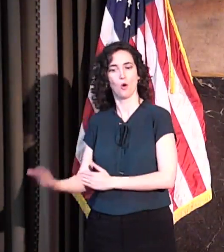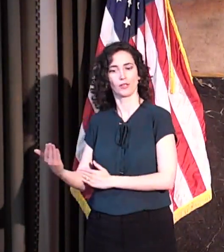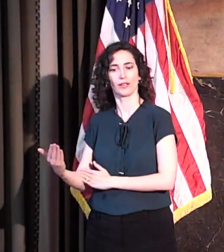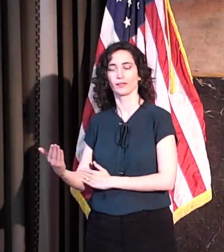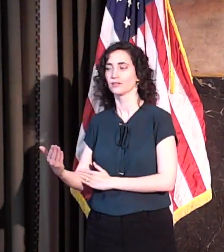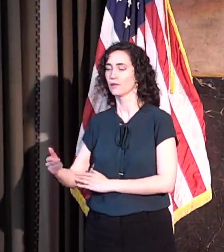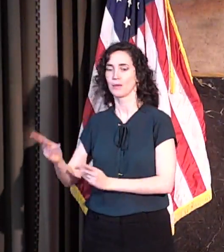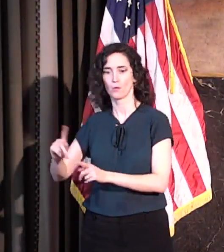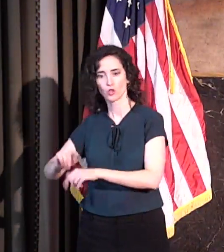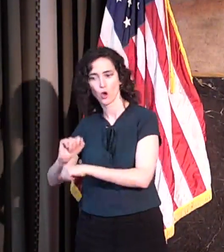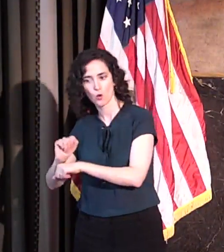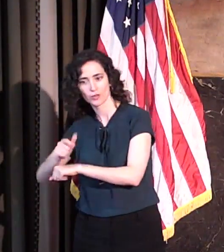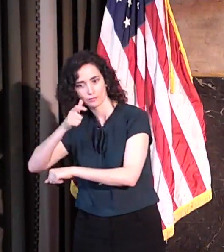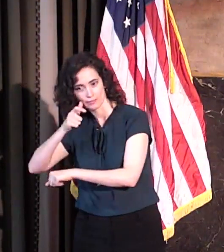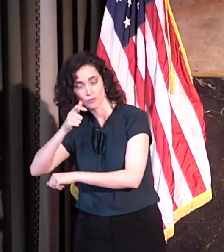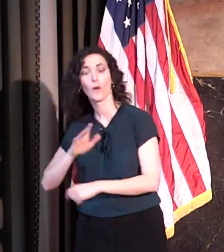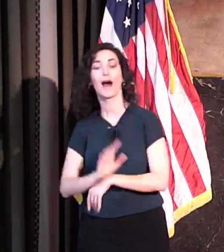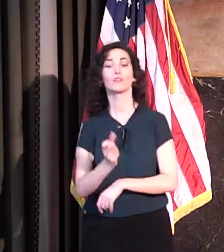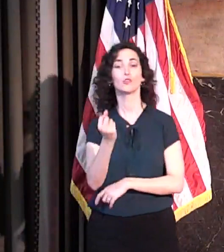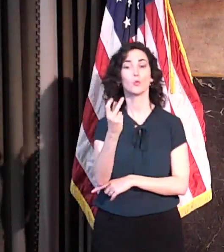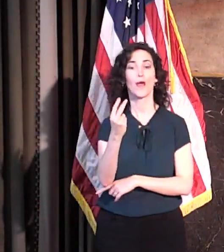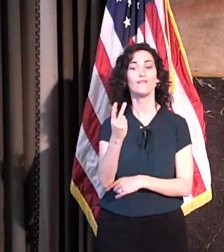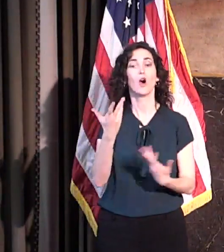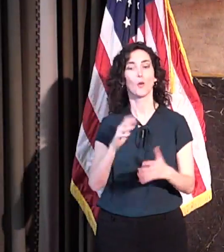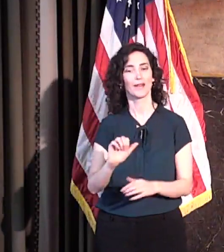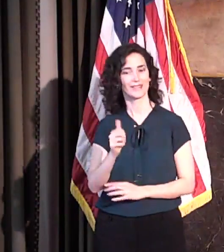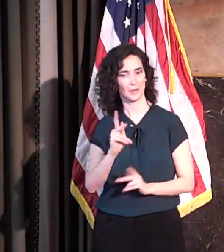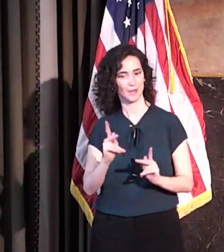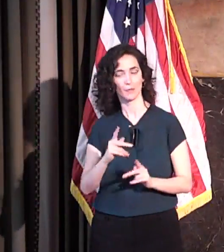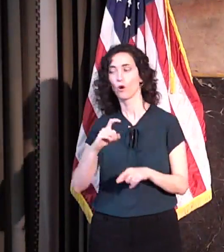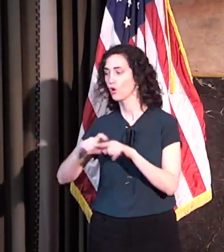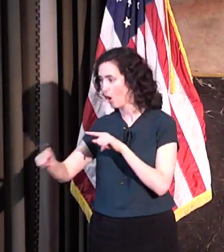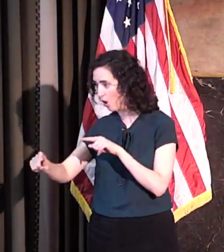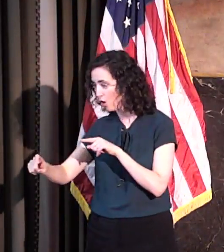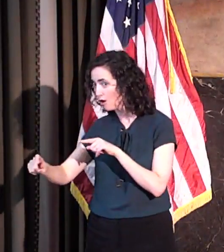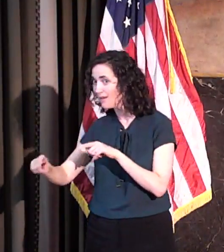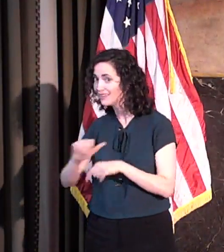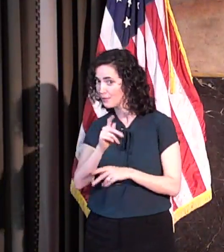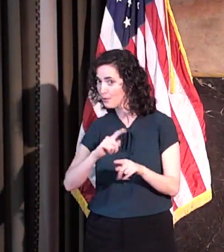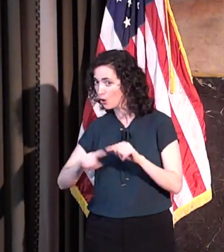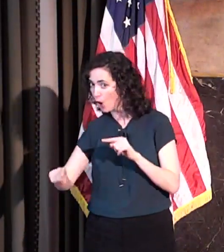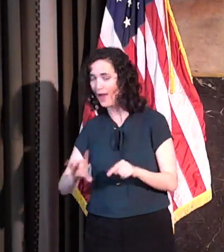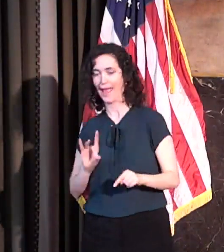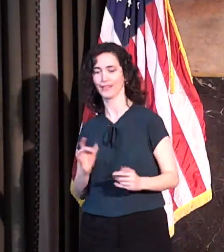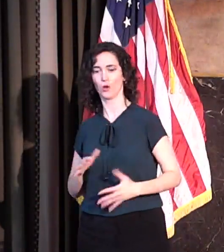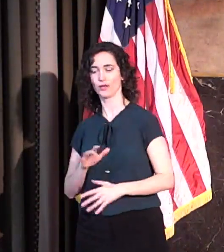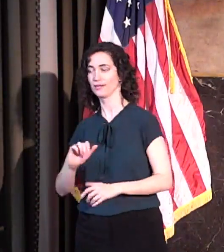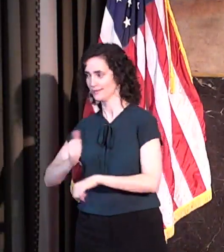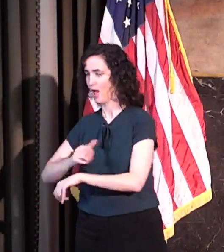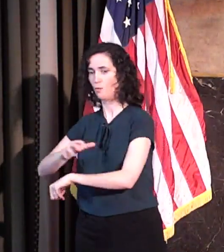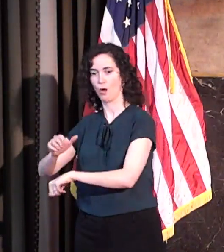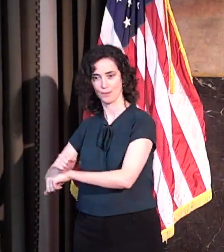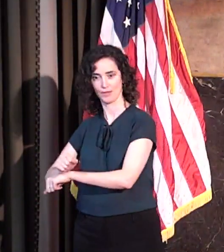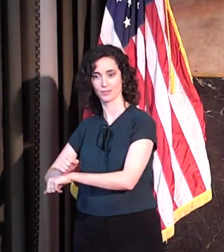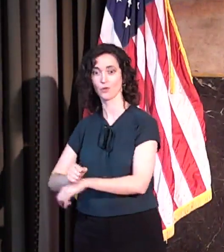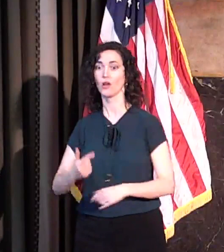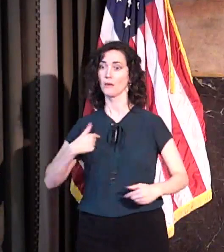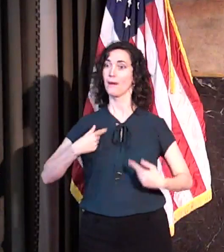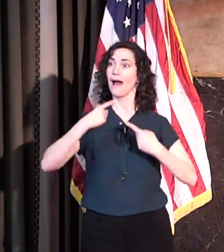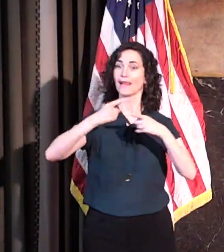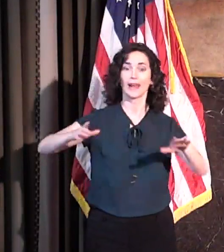as of noon, we had 10 people call in and 8 people made appointments through it. So it's working really, really well even before this